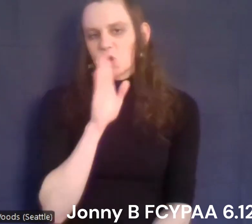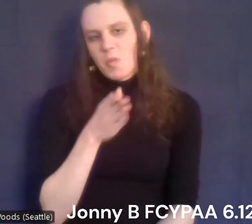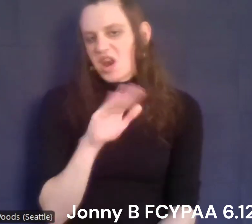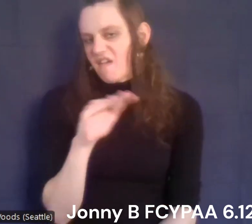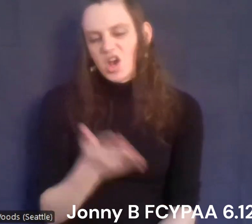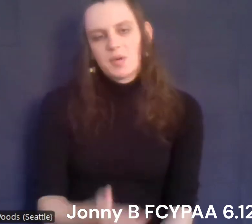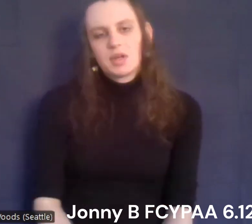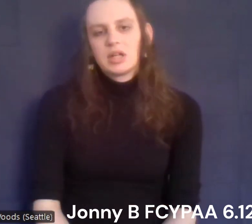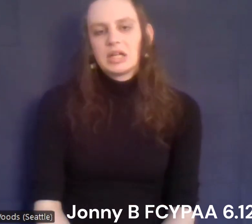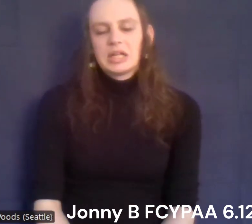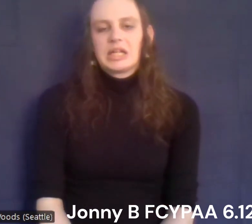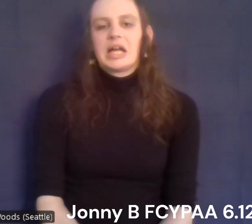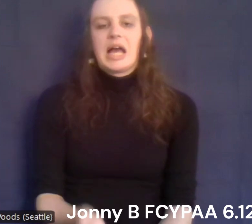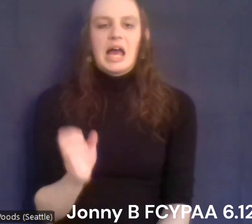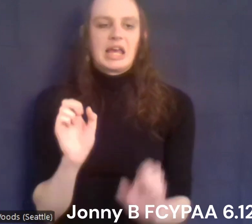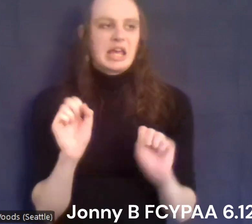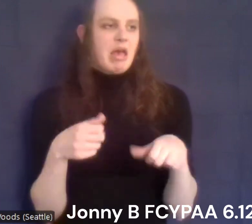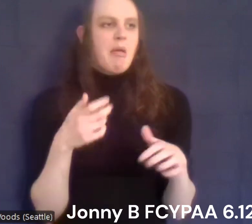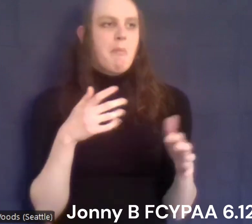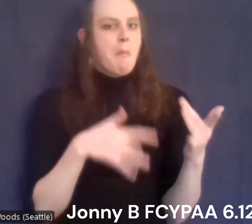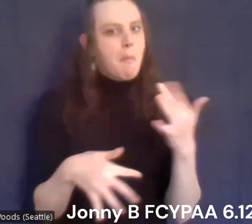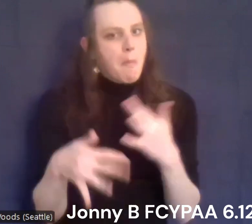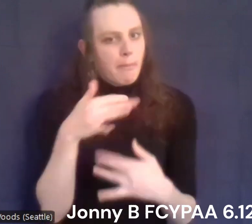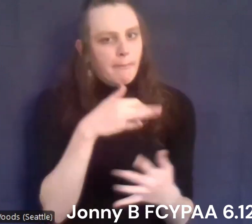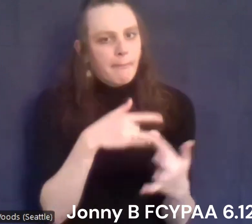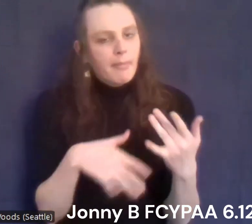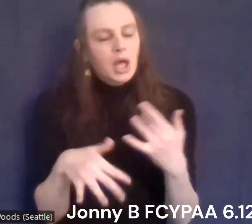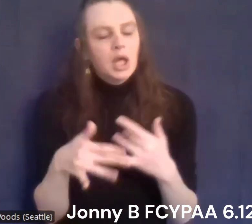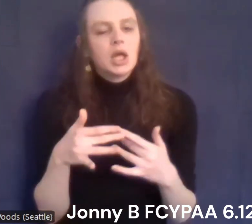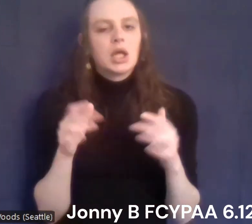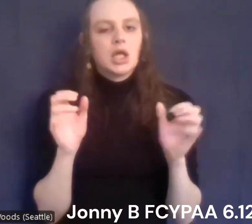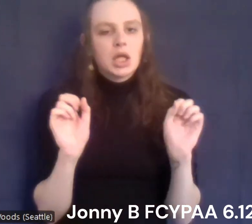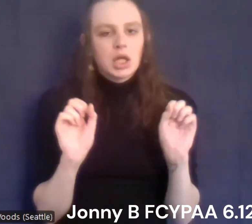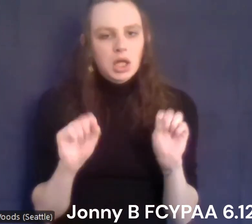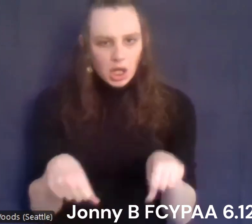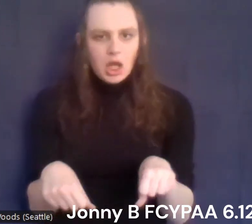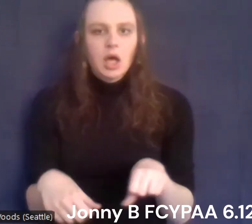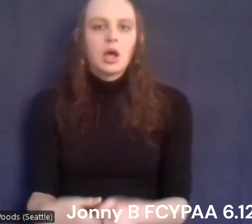to be around other people and just leaving and just